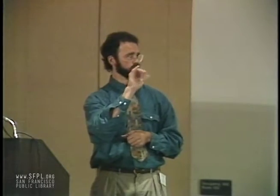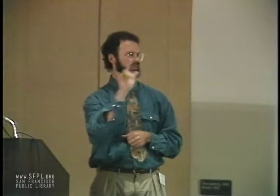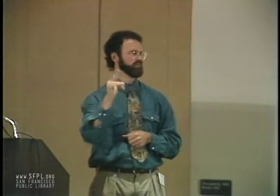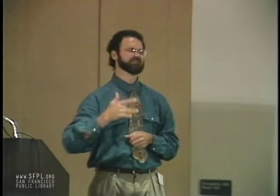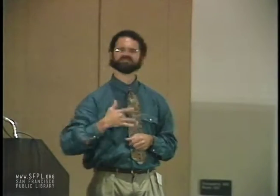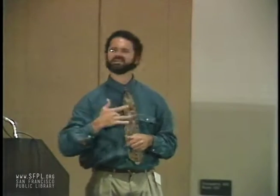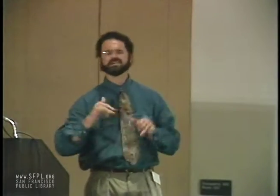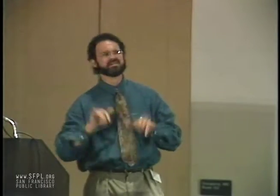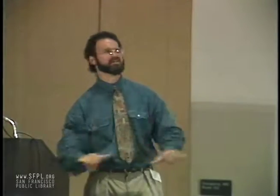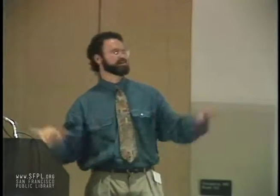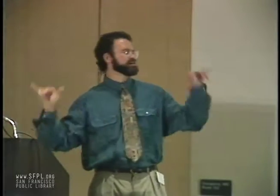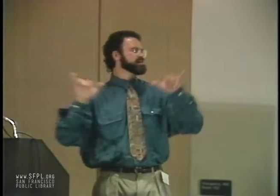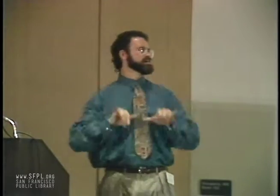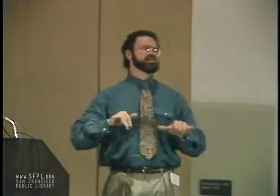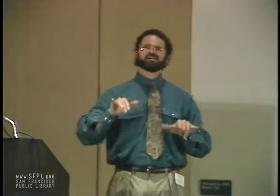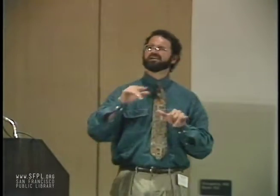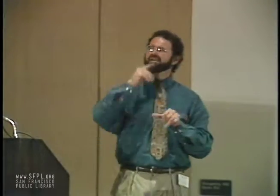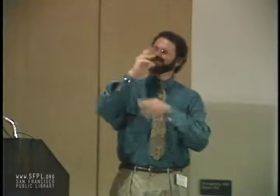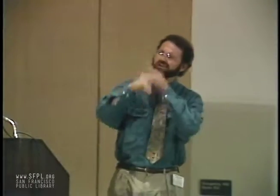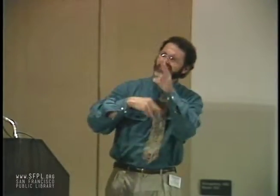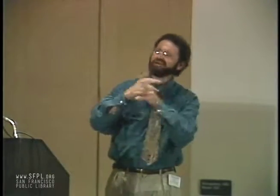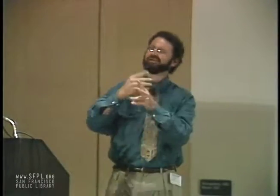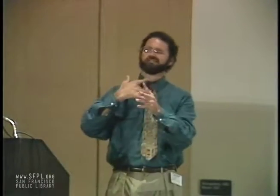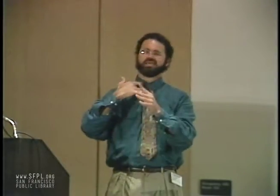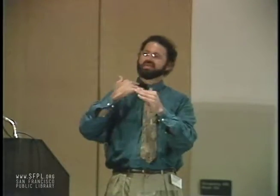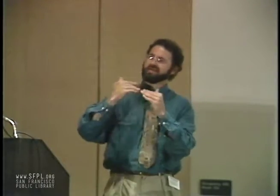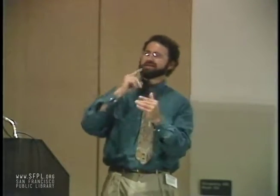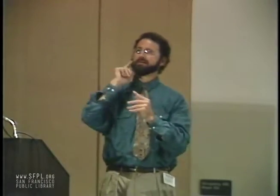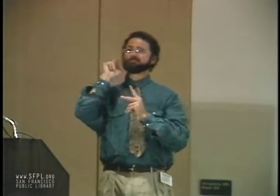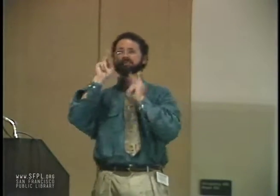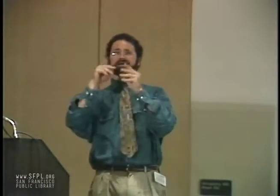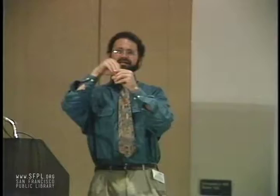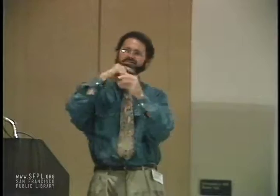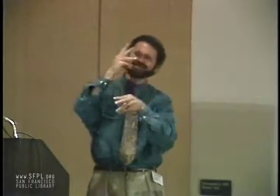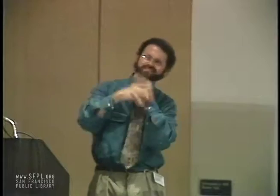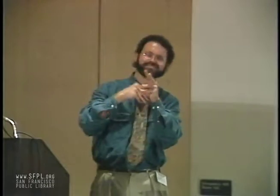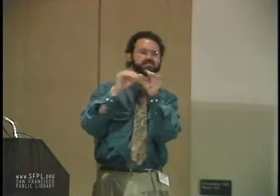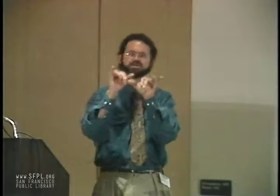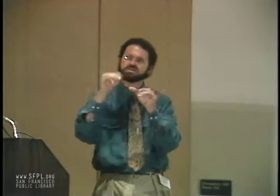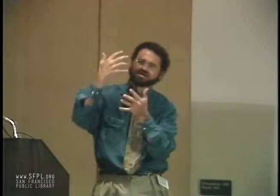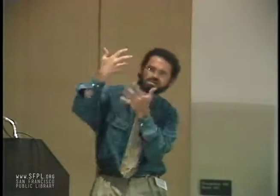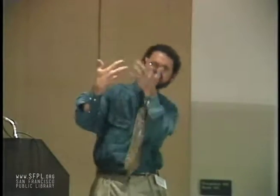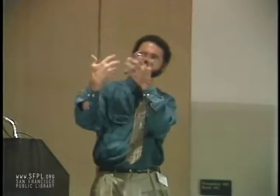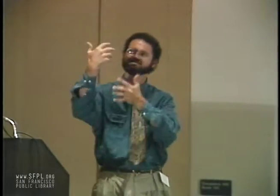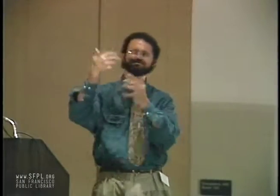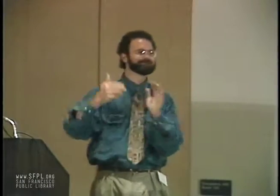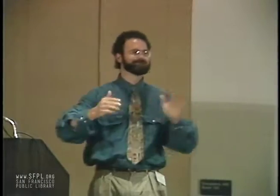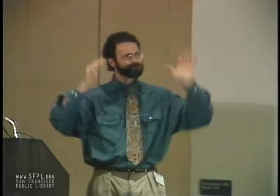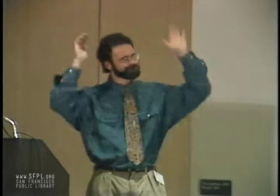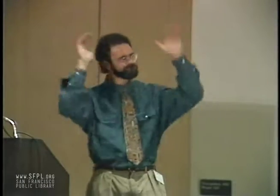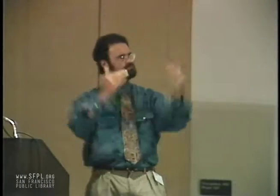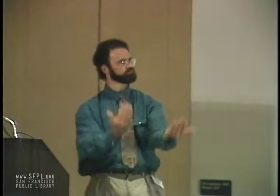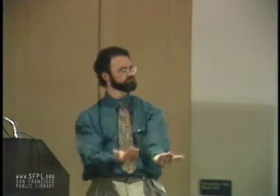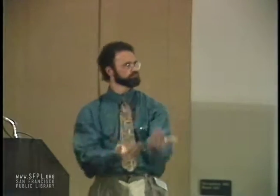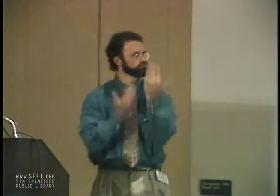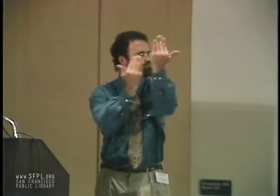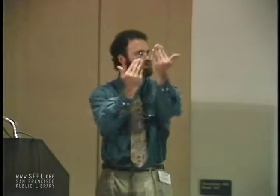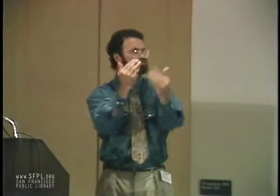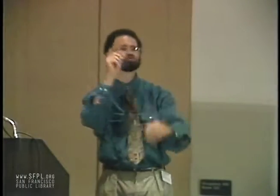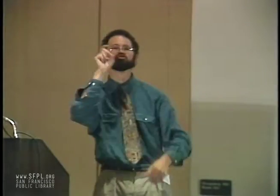1858, Flournoy, you know, saw that this was the same experience happening over and over again in terms of the deaf people trying to be in sync with the hearing world.